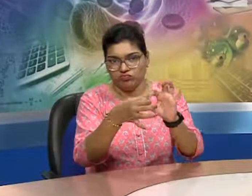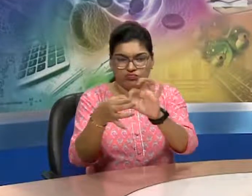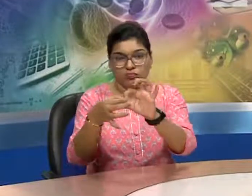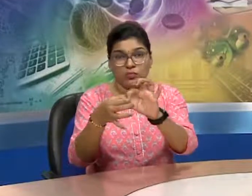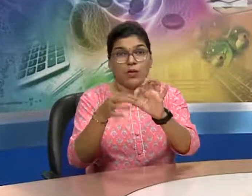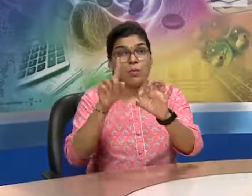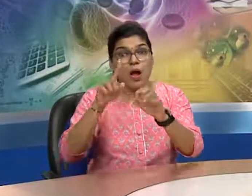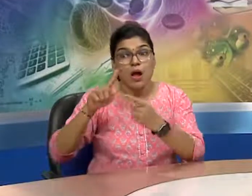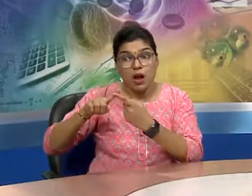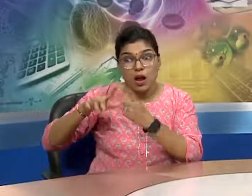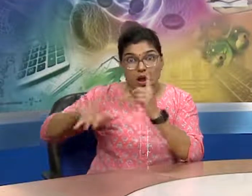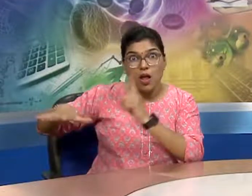we will be